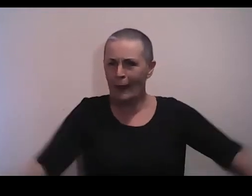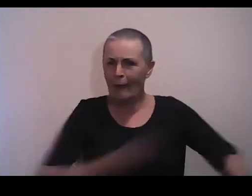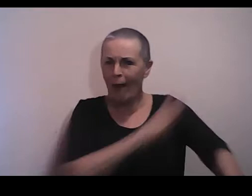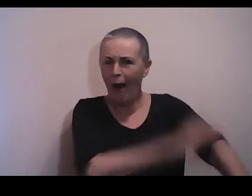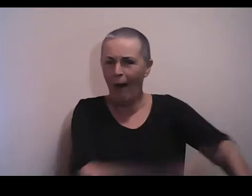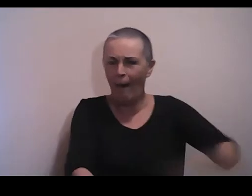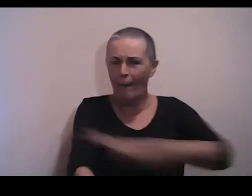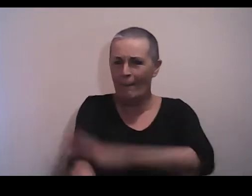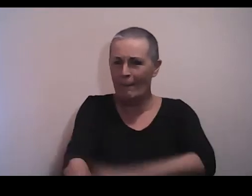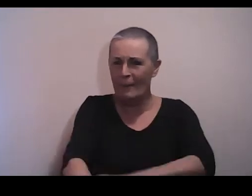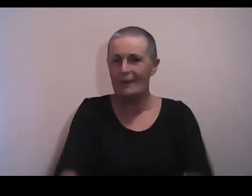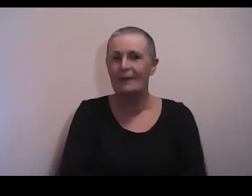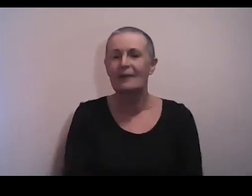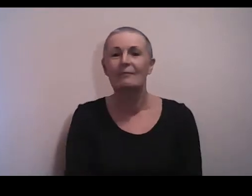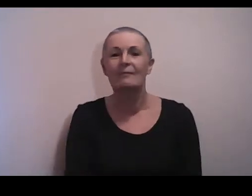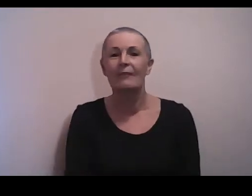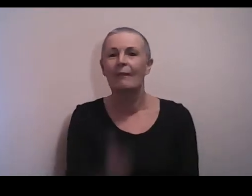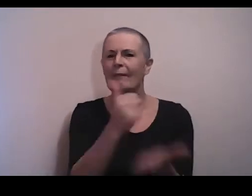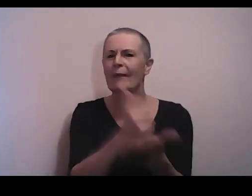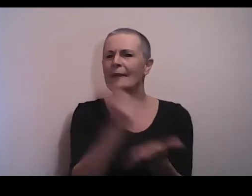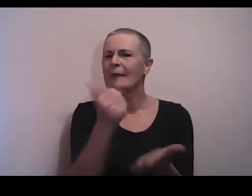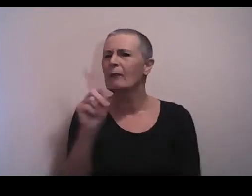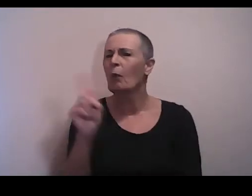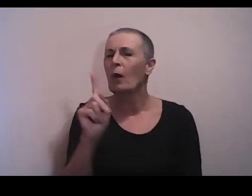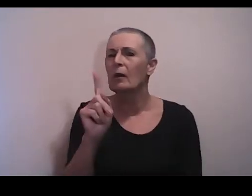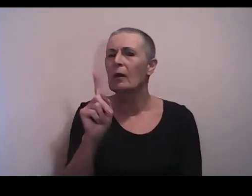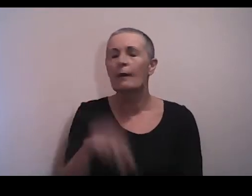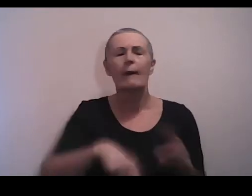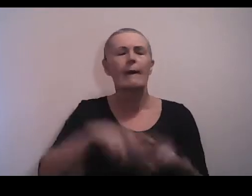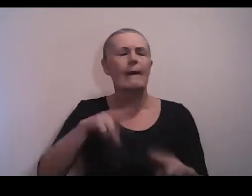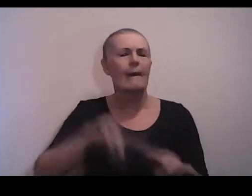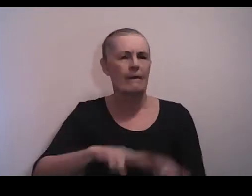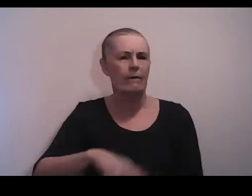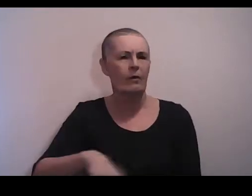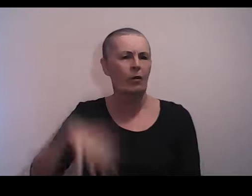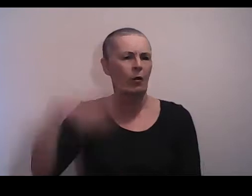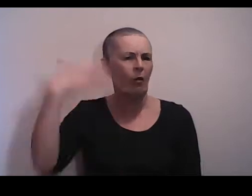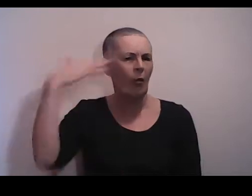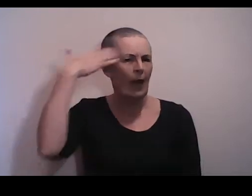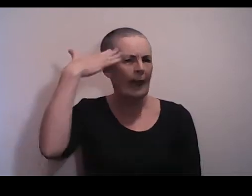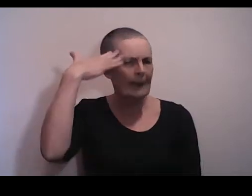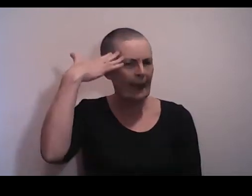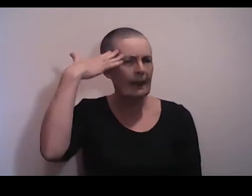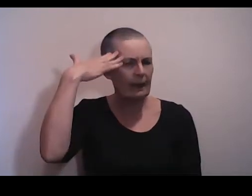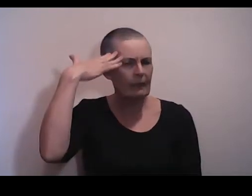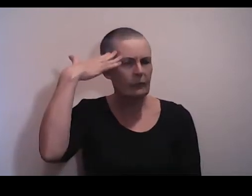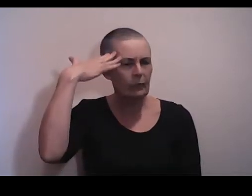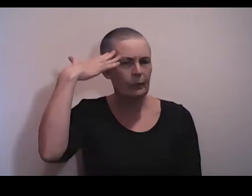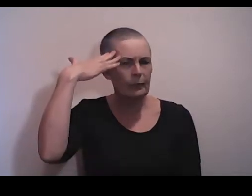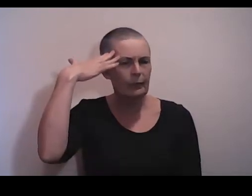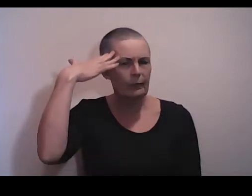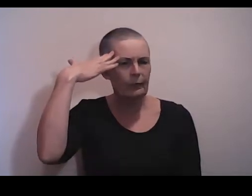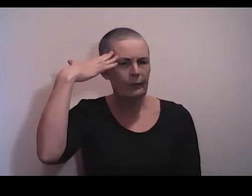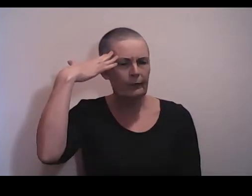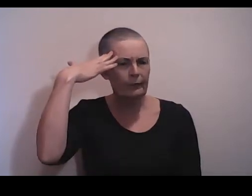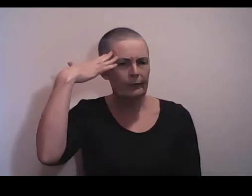And it's great if you've got headaches. Let me just check my piece of paper. Yeah, it's